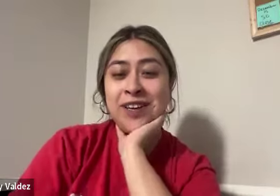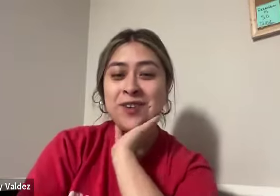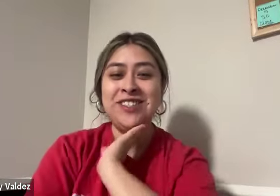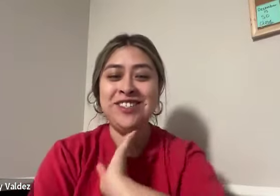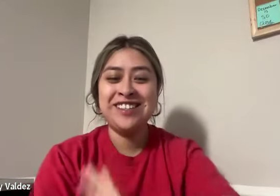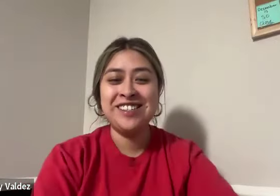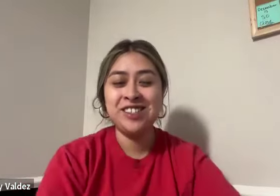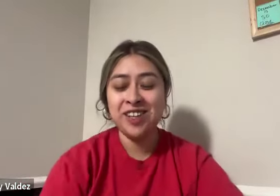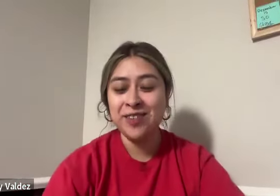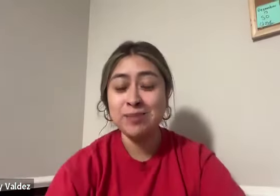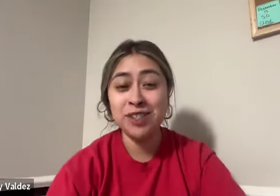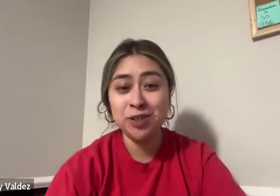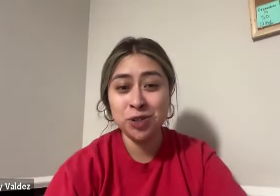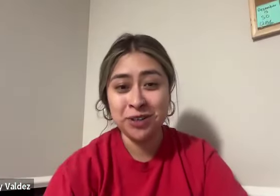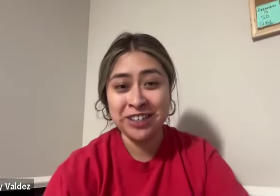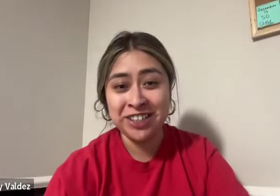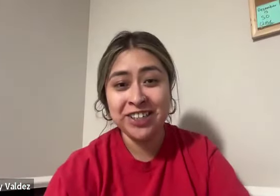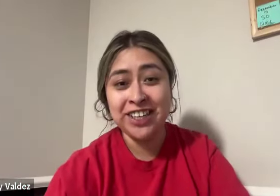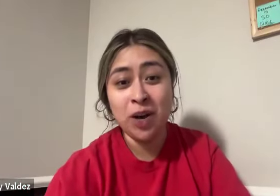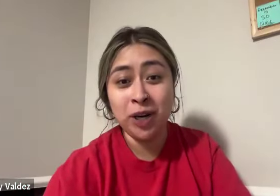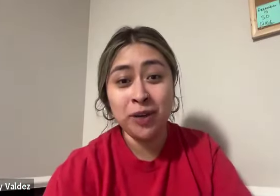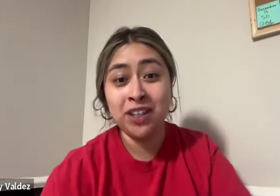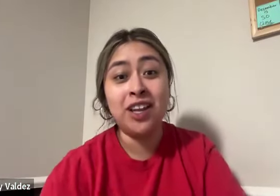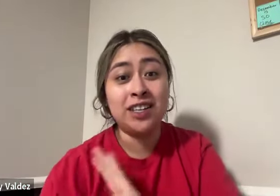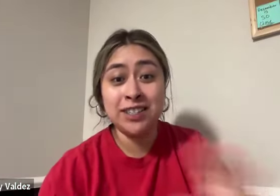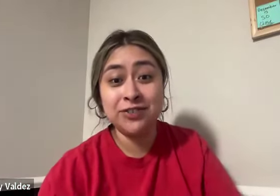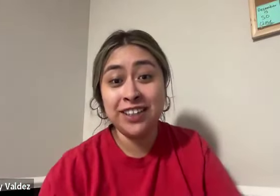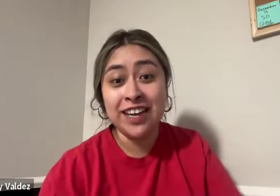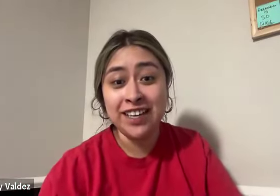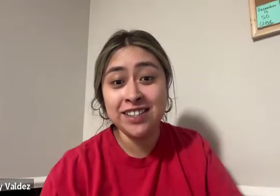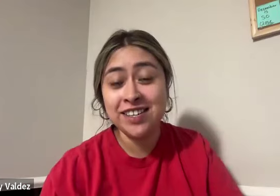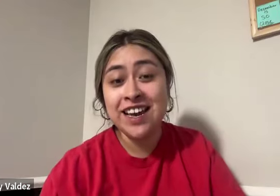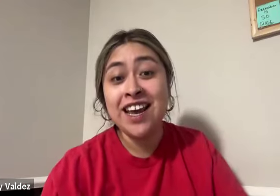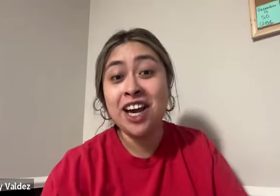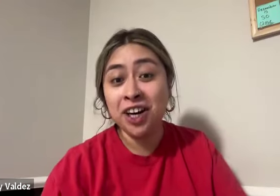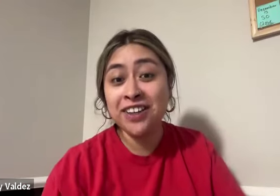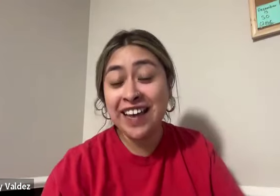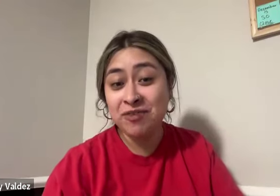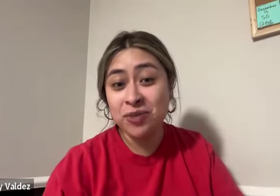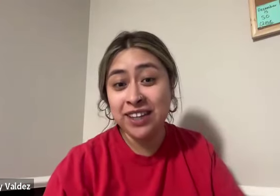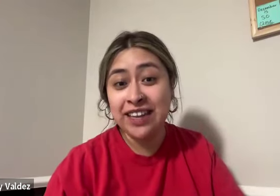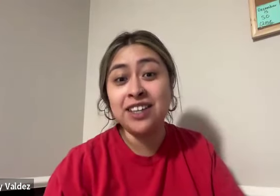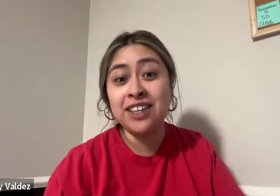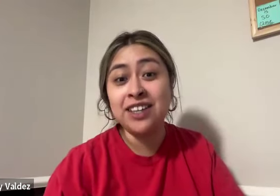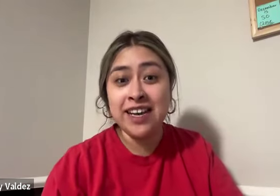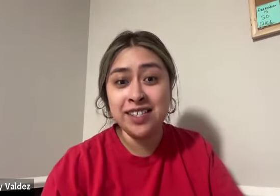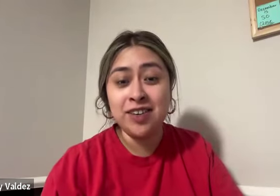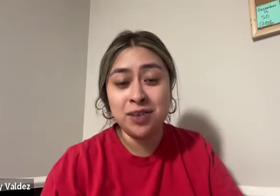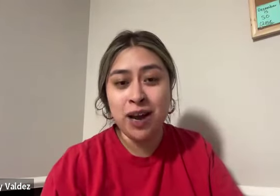have a question. So Yes. I'm a social worker and I work with a lot of different clients. And I currently have one that uses ASL as their